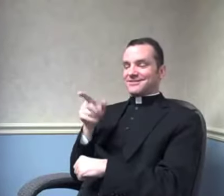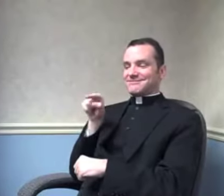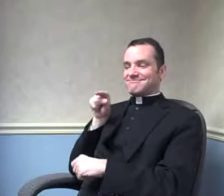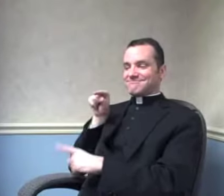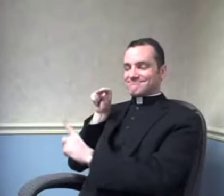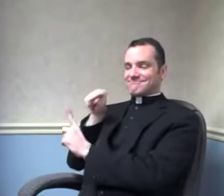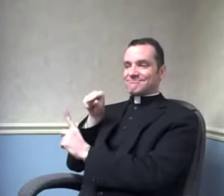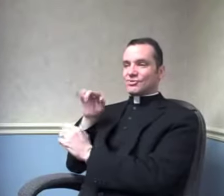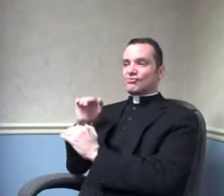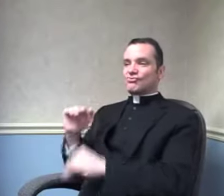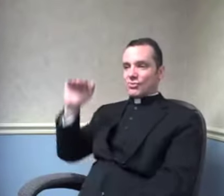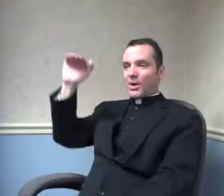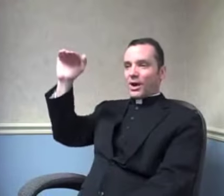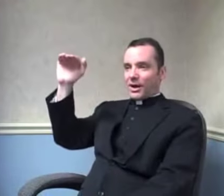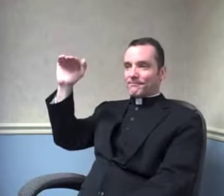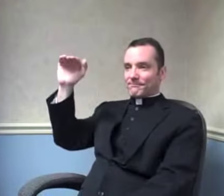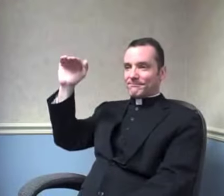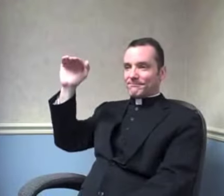Pope John Paul II grew up.